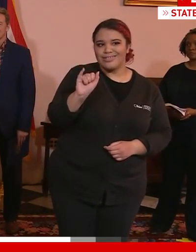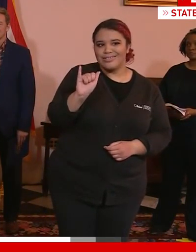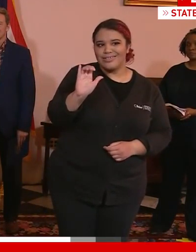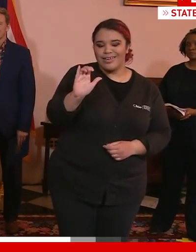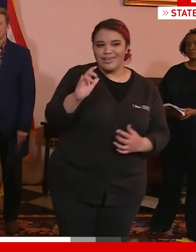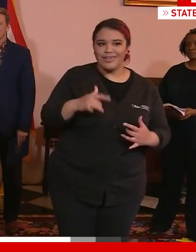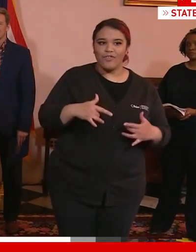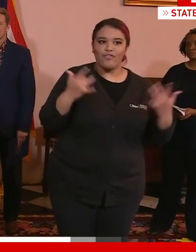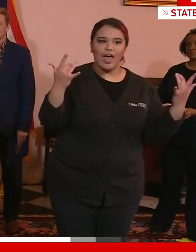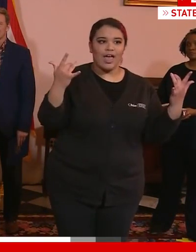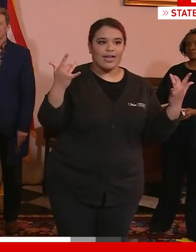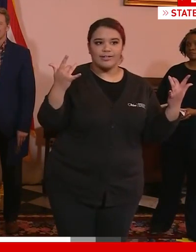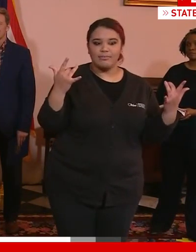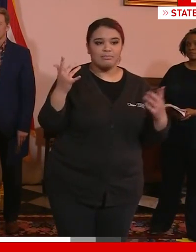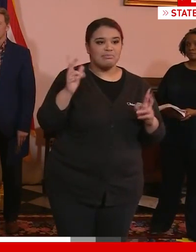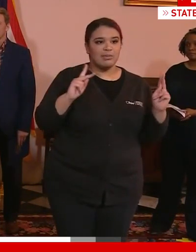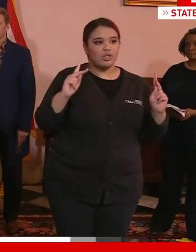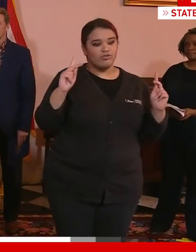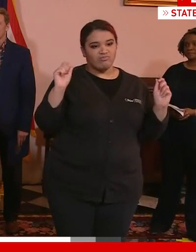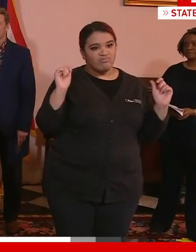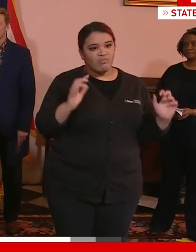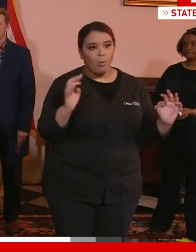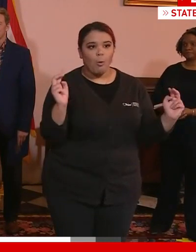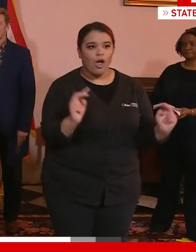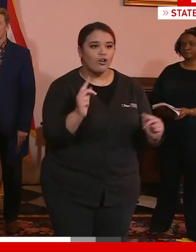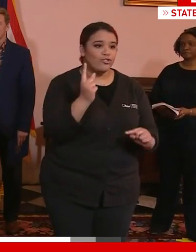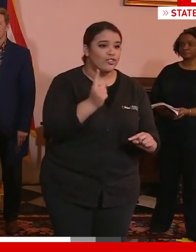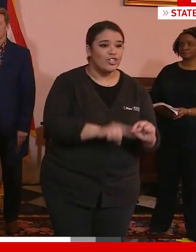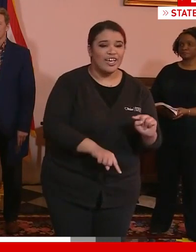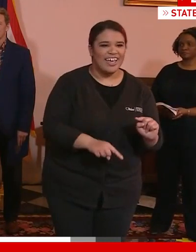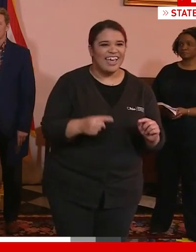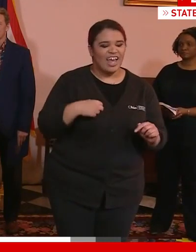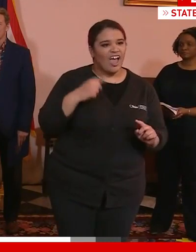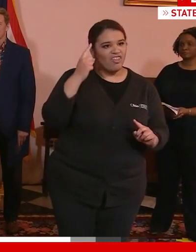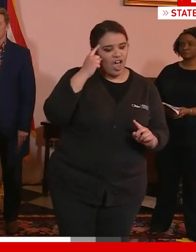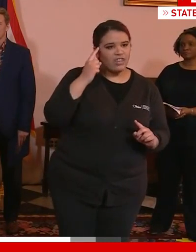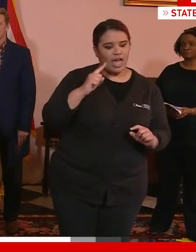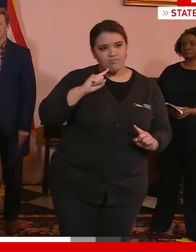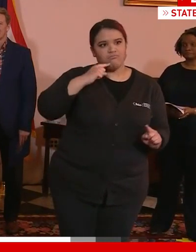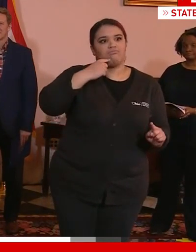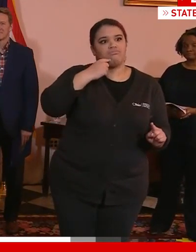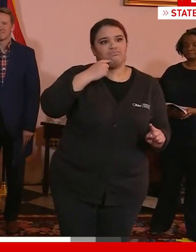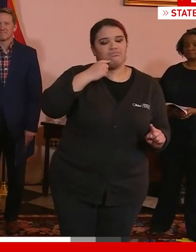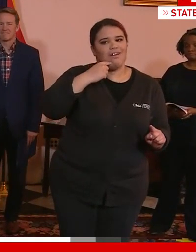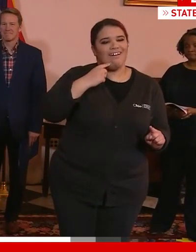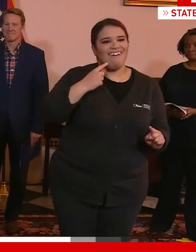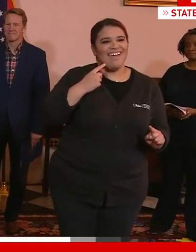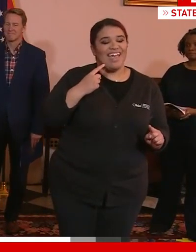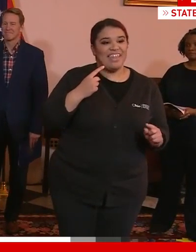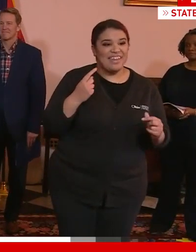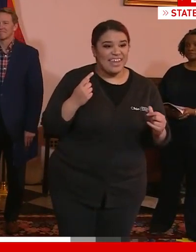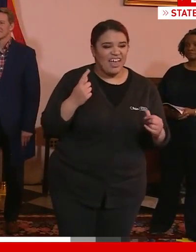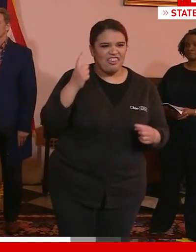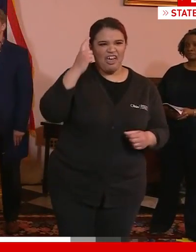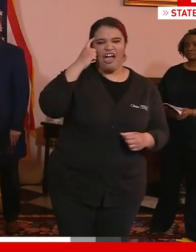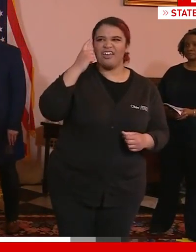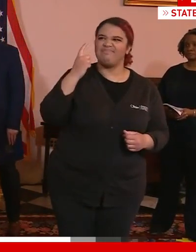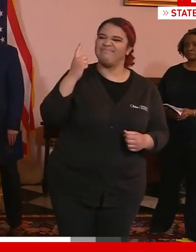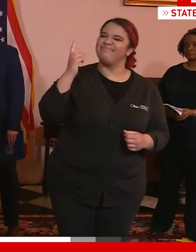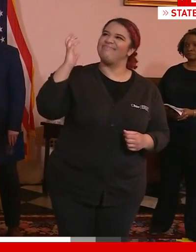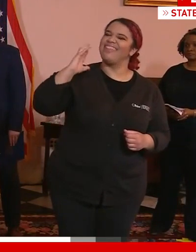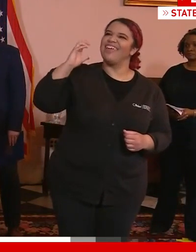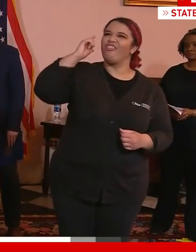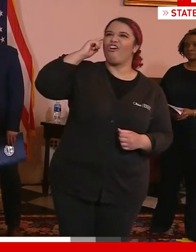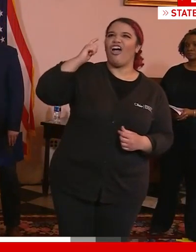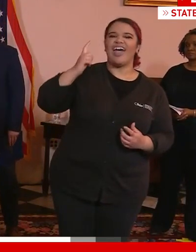would be the most dramatic measure we would need to take, and clearly that feels like an eternity ago. We've come so far